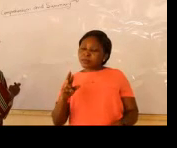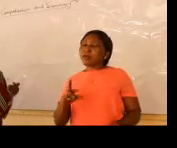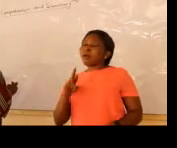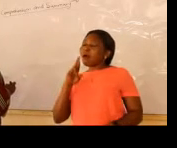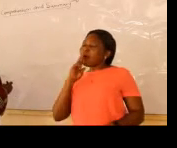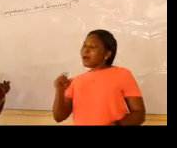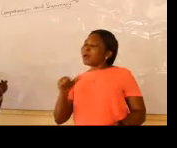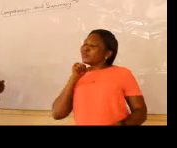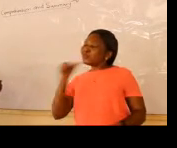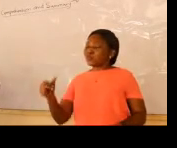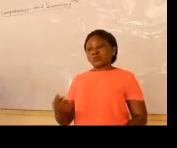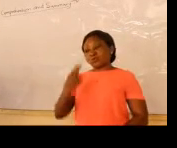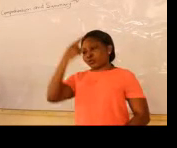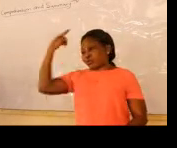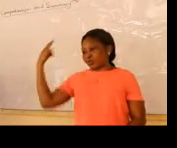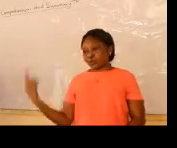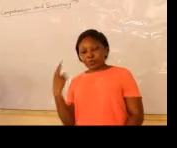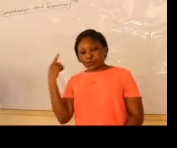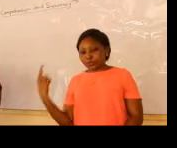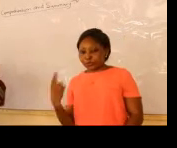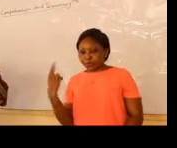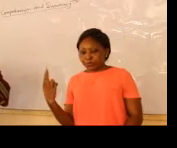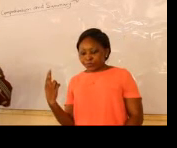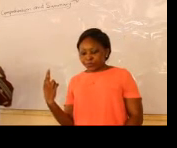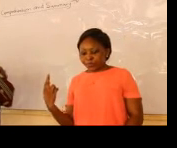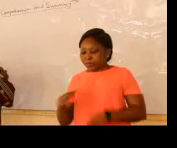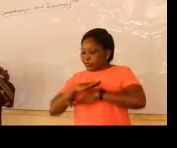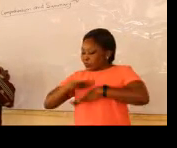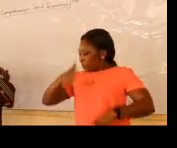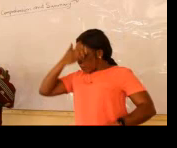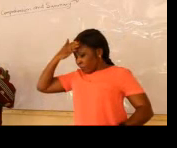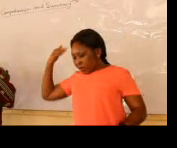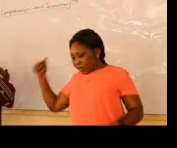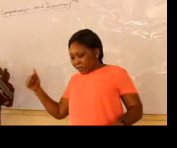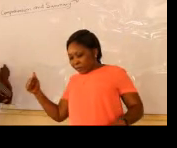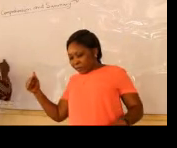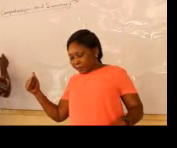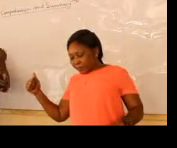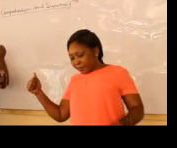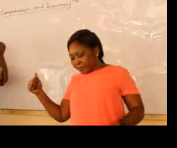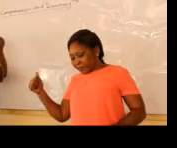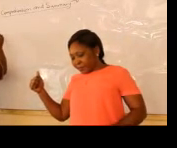not used. Don't forget this.